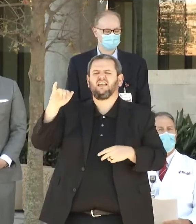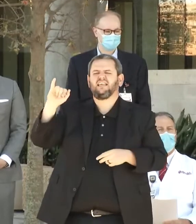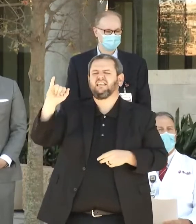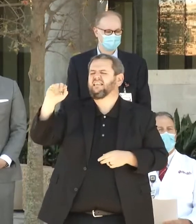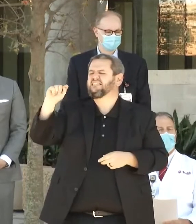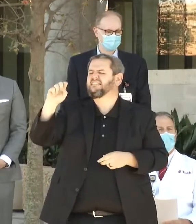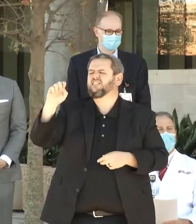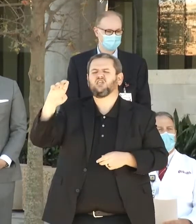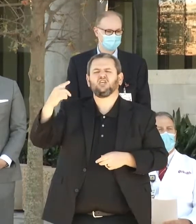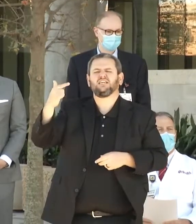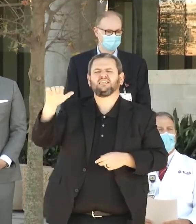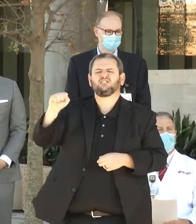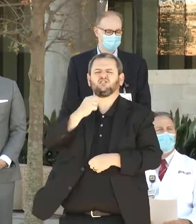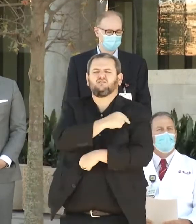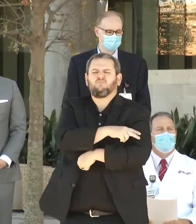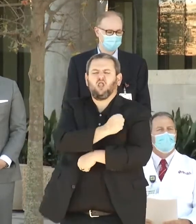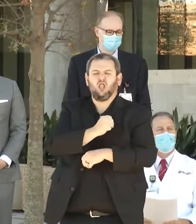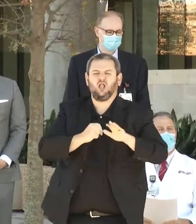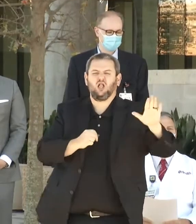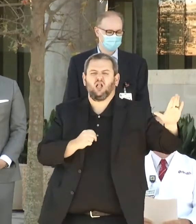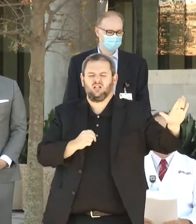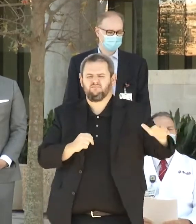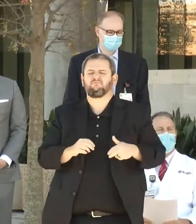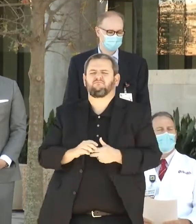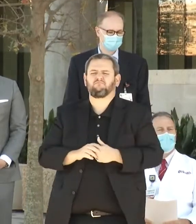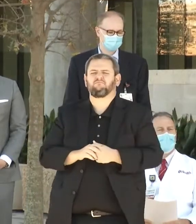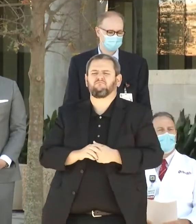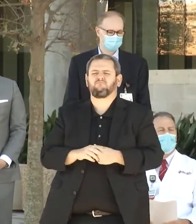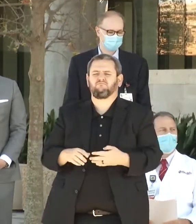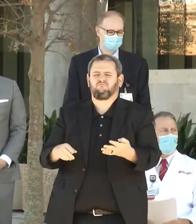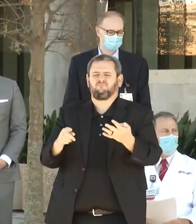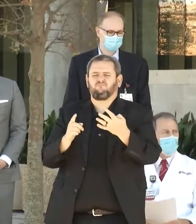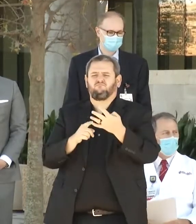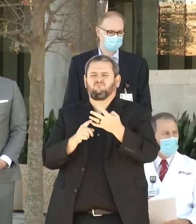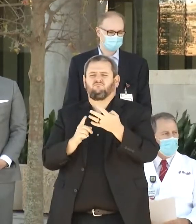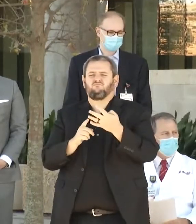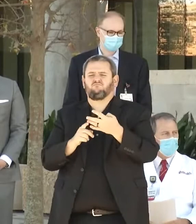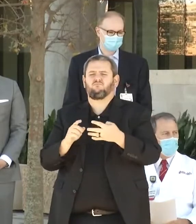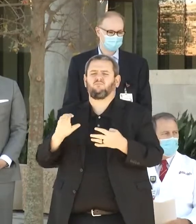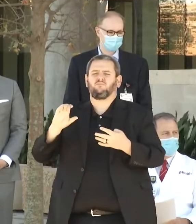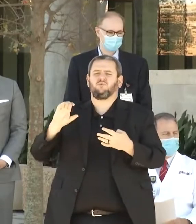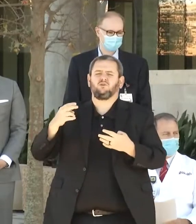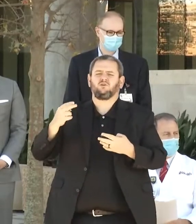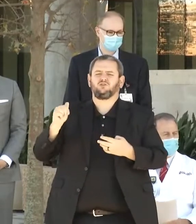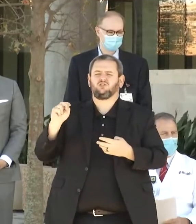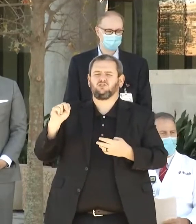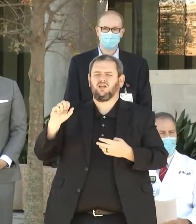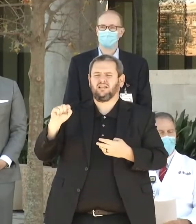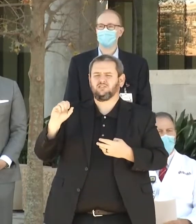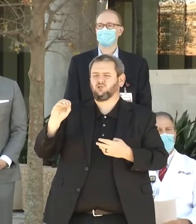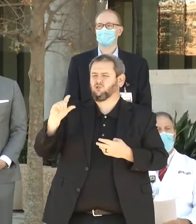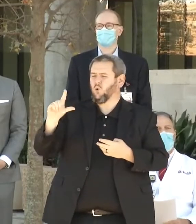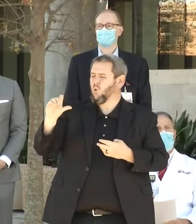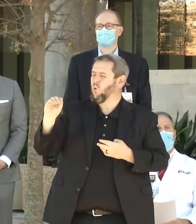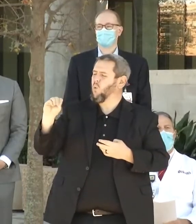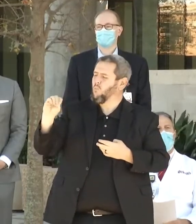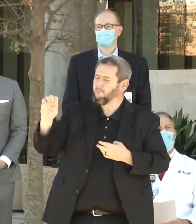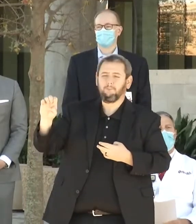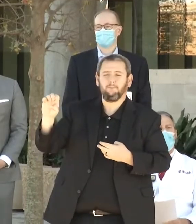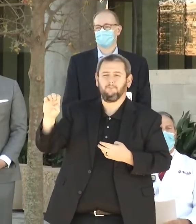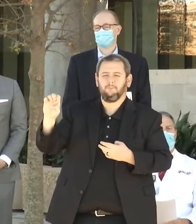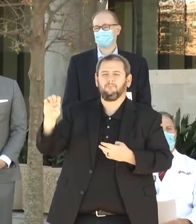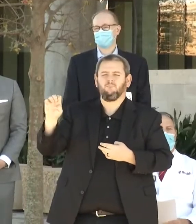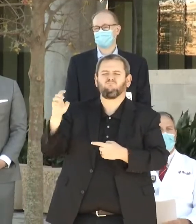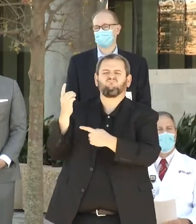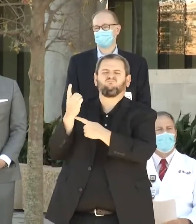Officer of Integris Baptist. And Dr. David Chansom, Integris Medical Director of Infectious